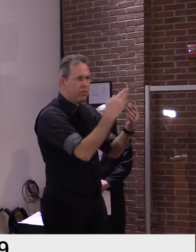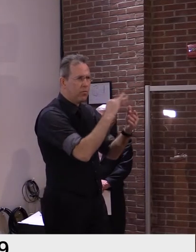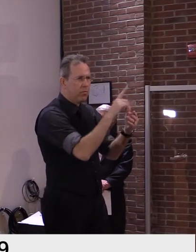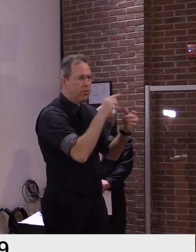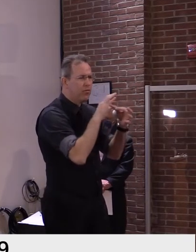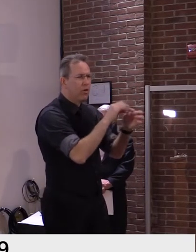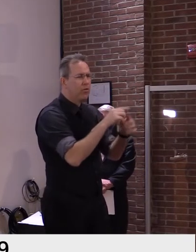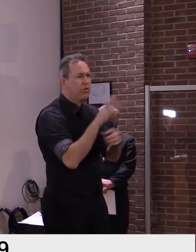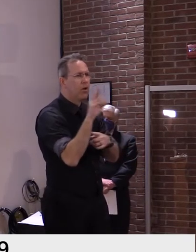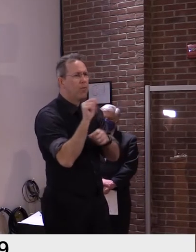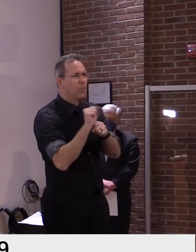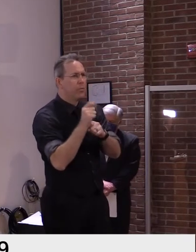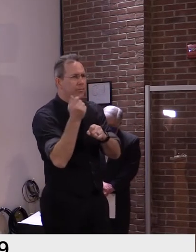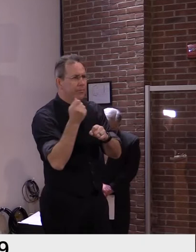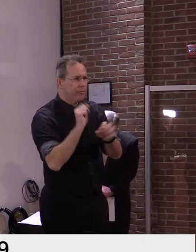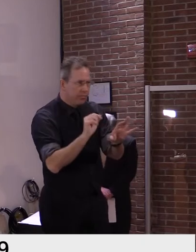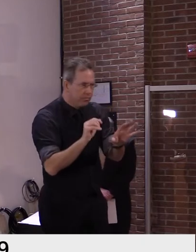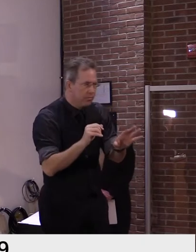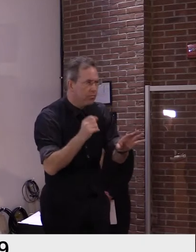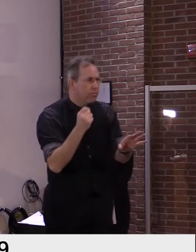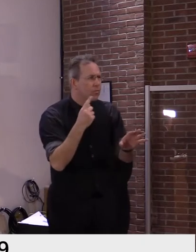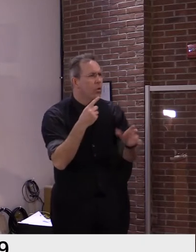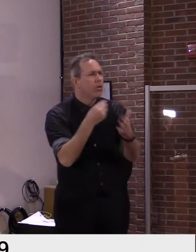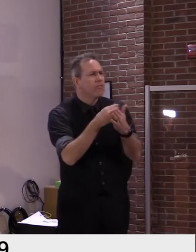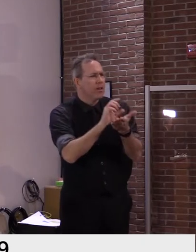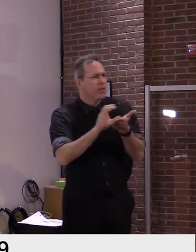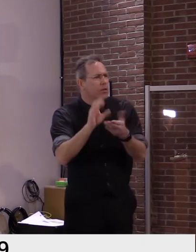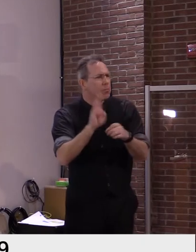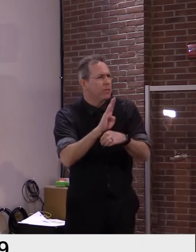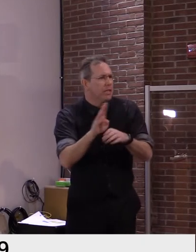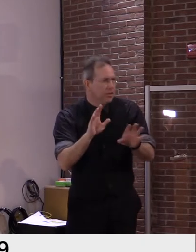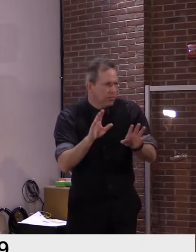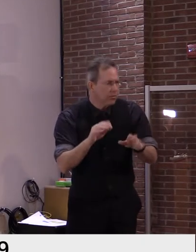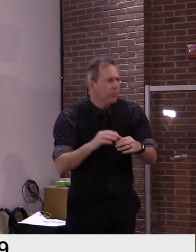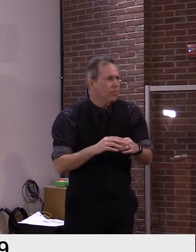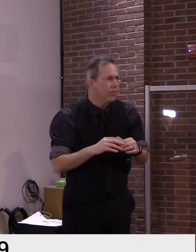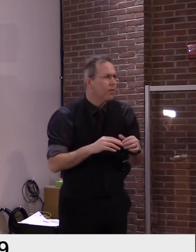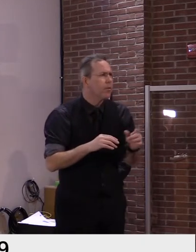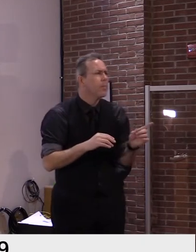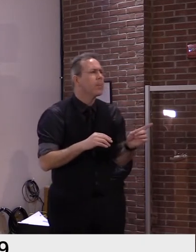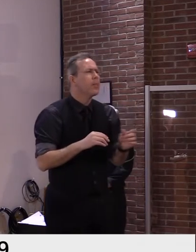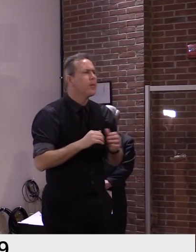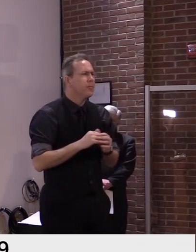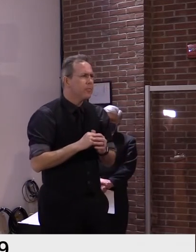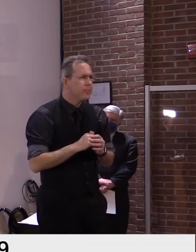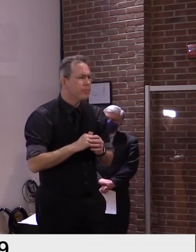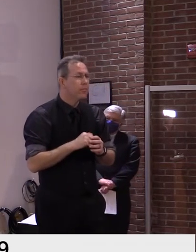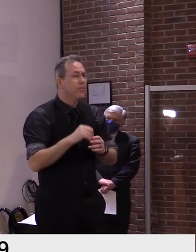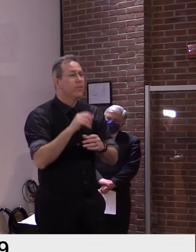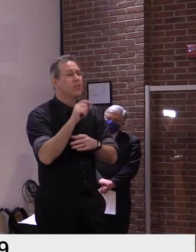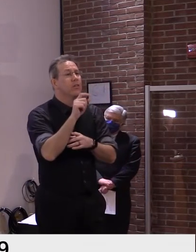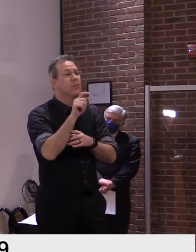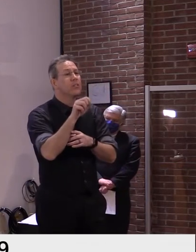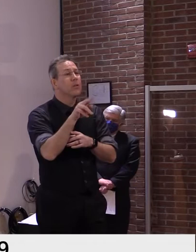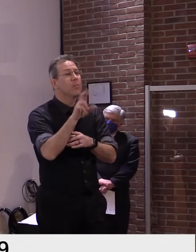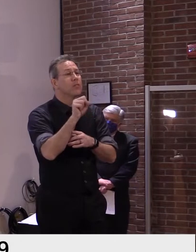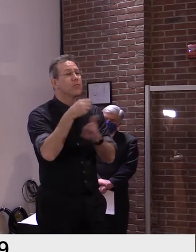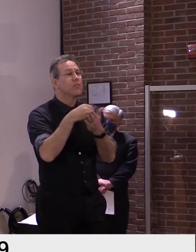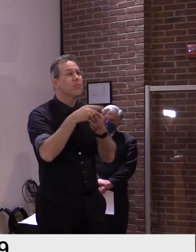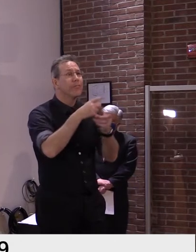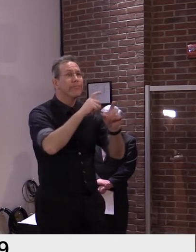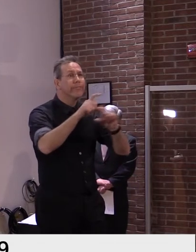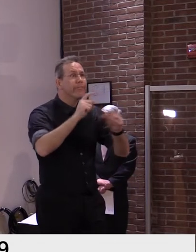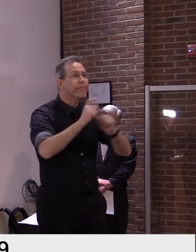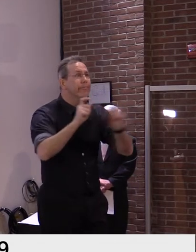business opportunities within the economic relief or the stimulus bill that's coming out of the Congress or could potentially coming out of